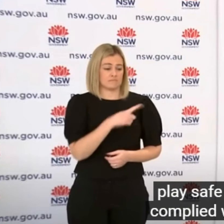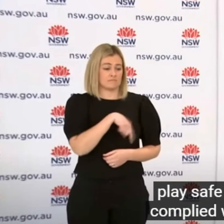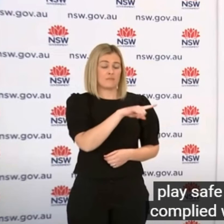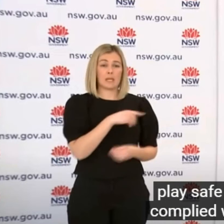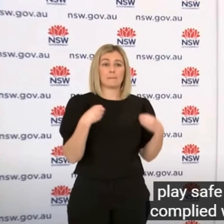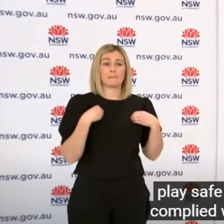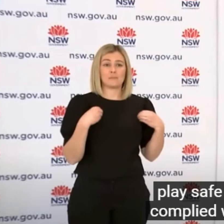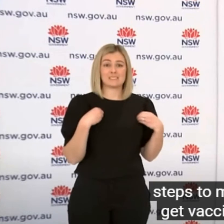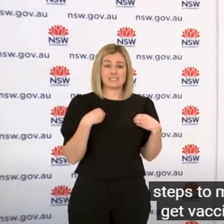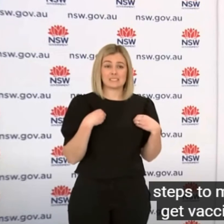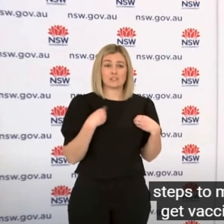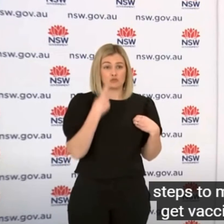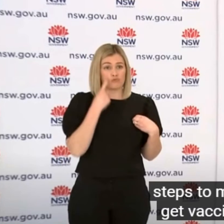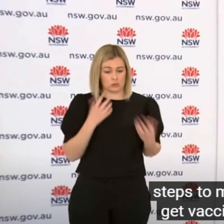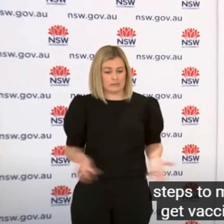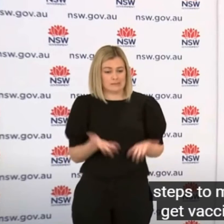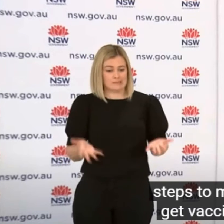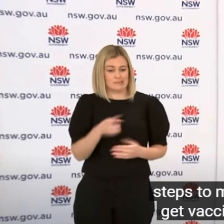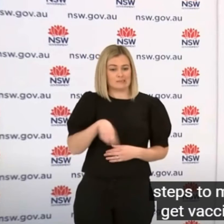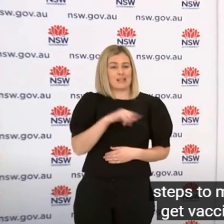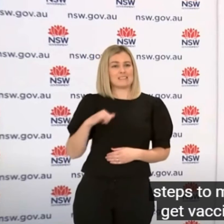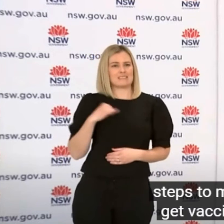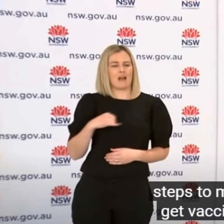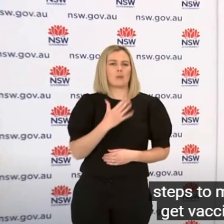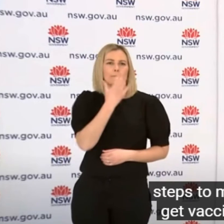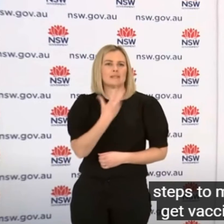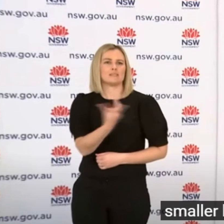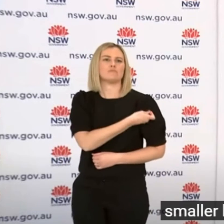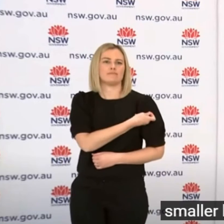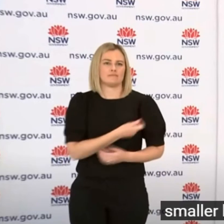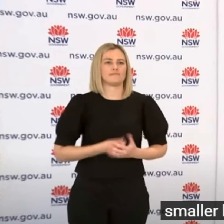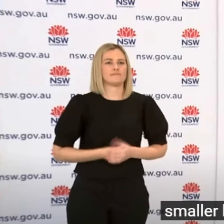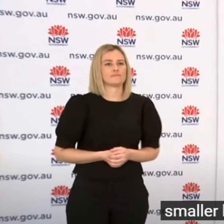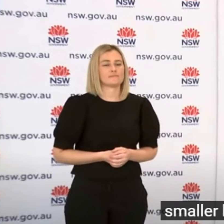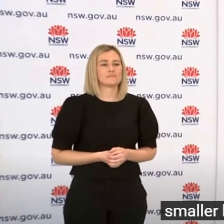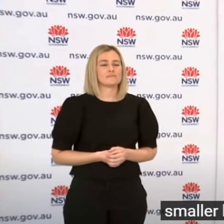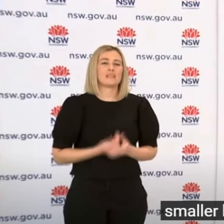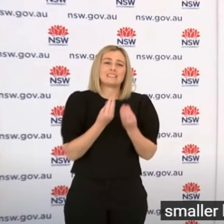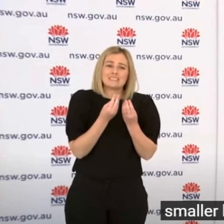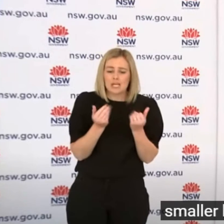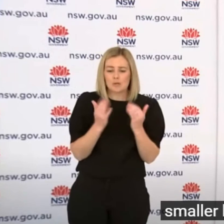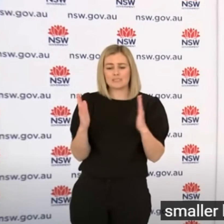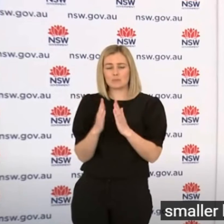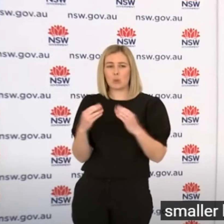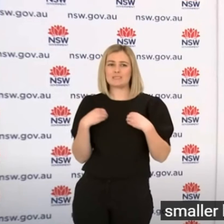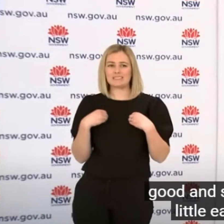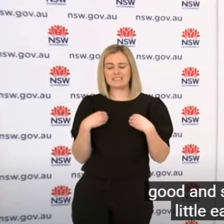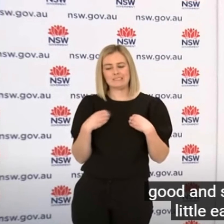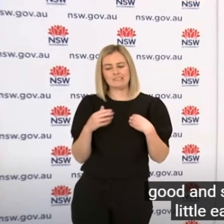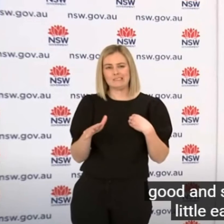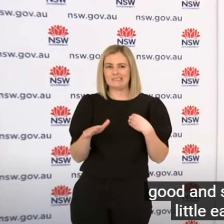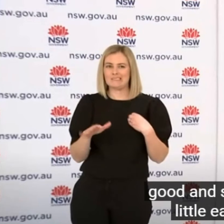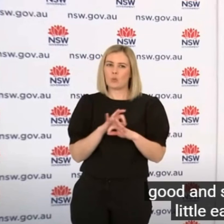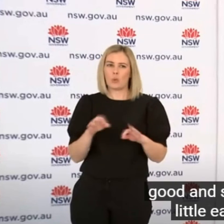staff get vaccinated. Some of the smaller businesses, not so good. And so that's why I said a